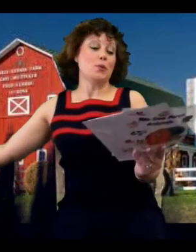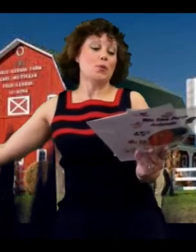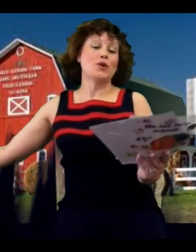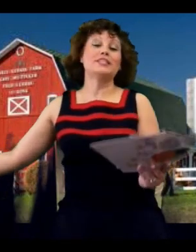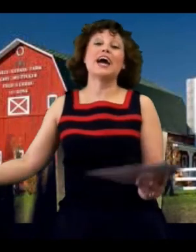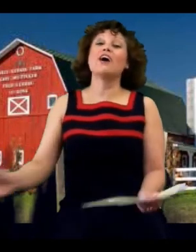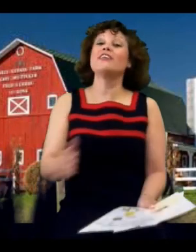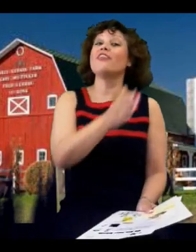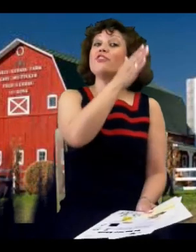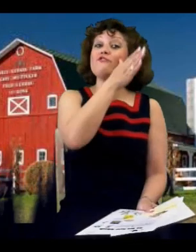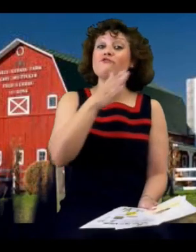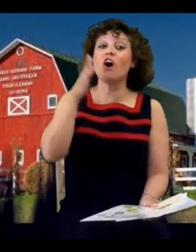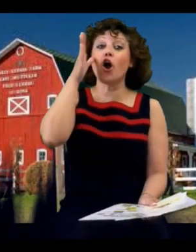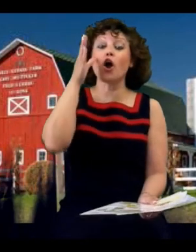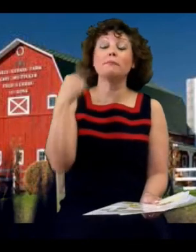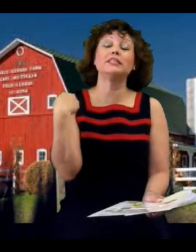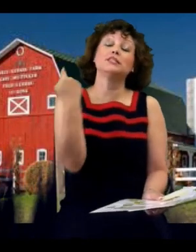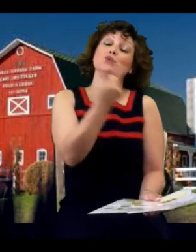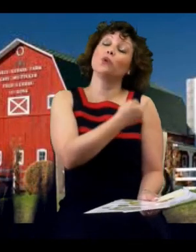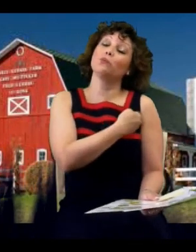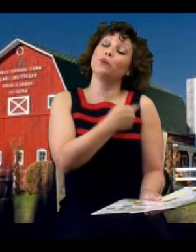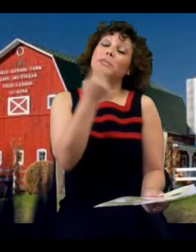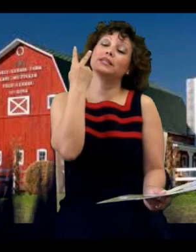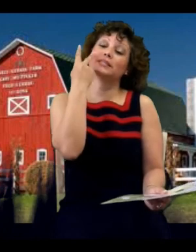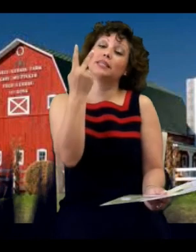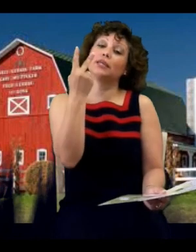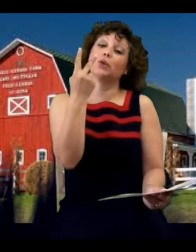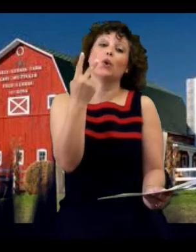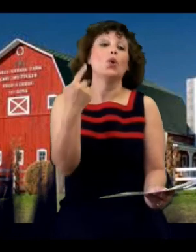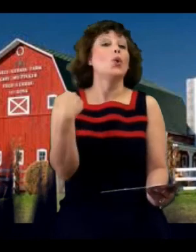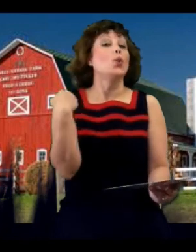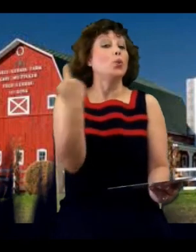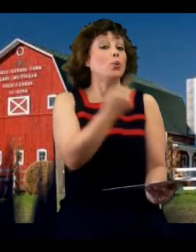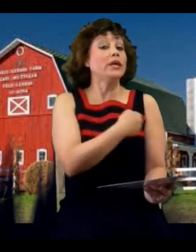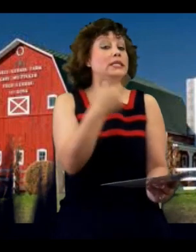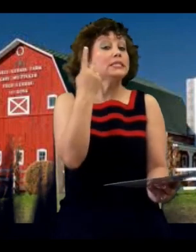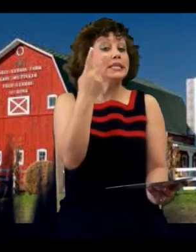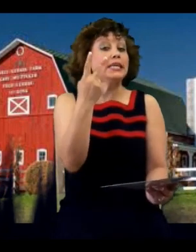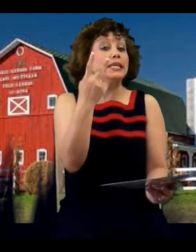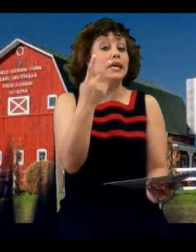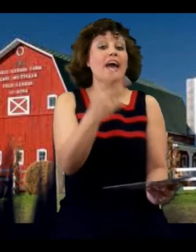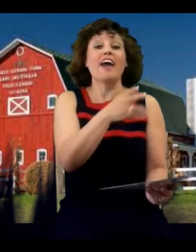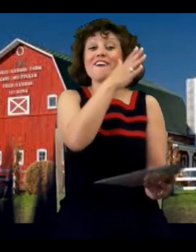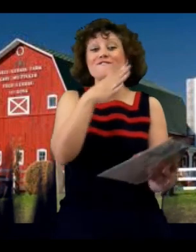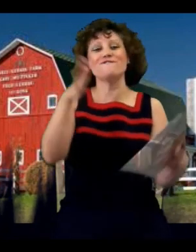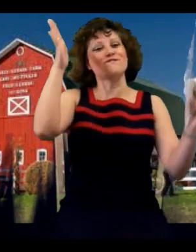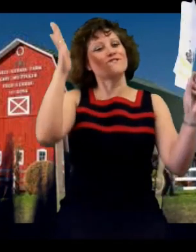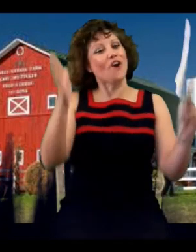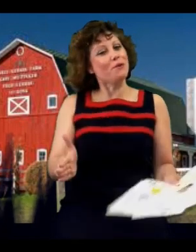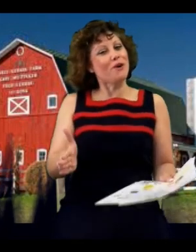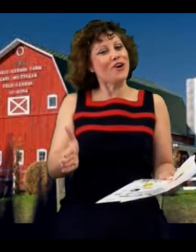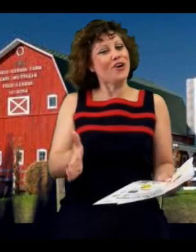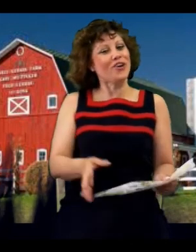We're down at the farm and this is what we see. We see a